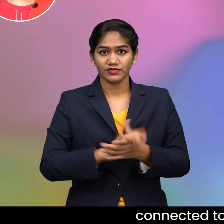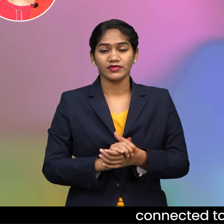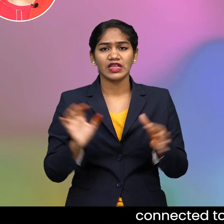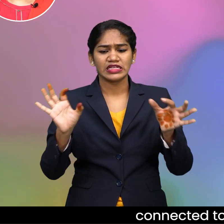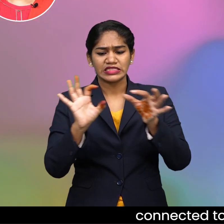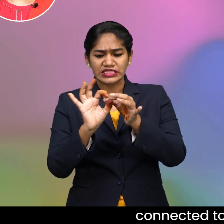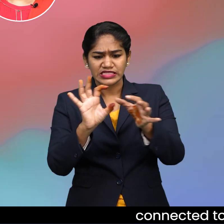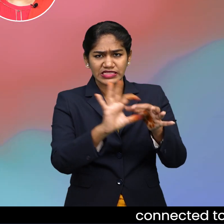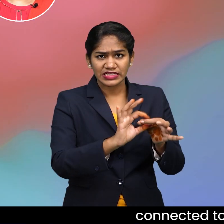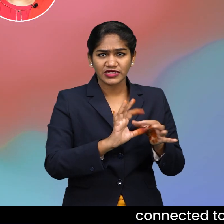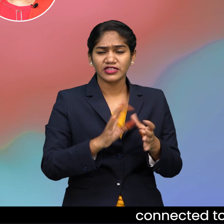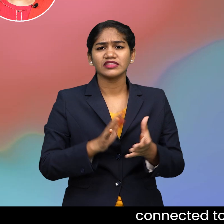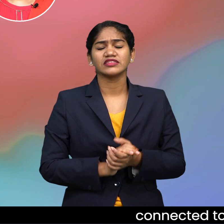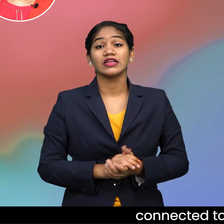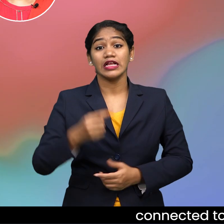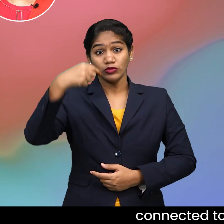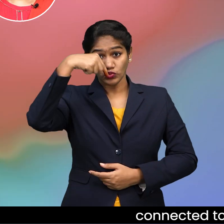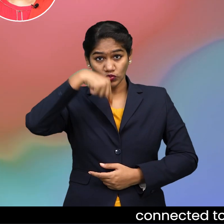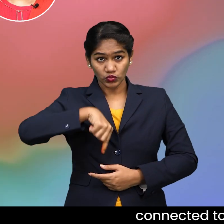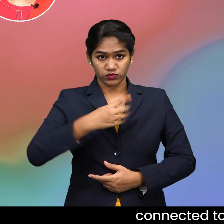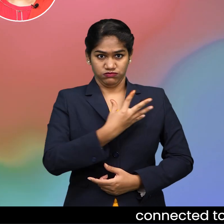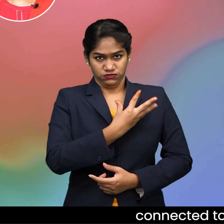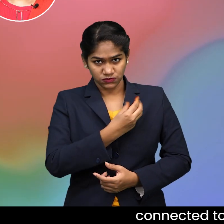connected to involuntary organs